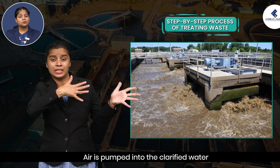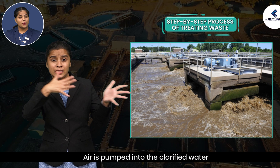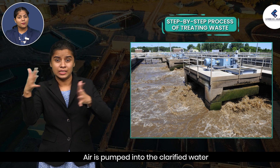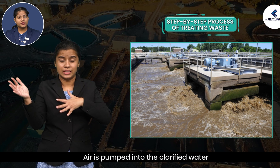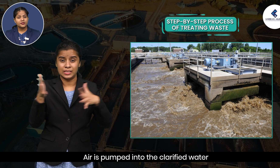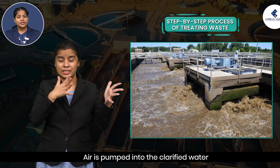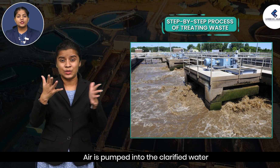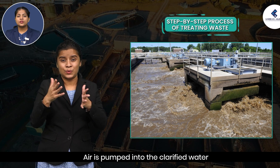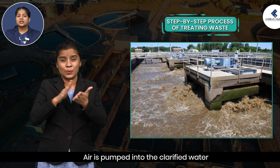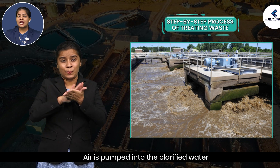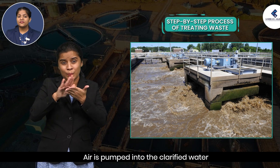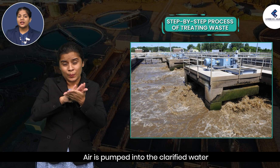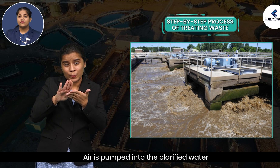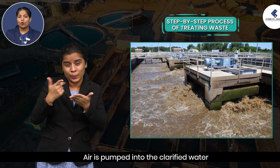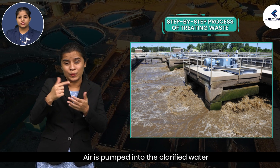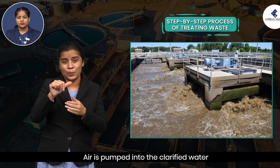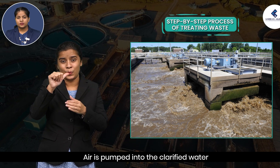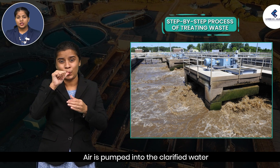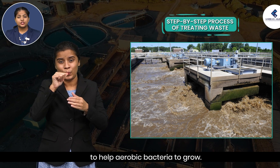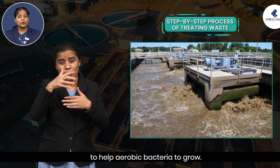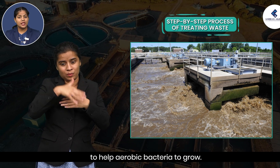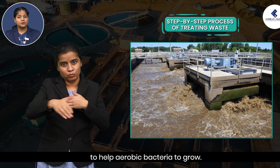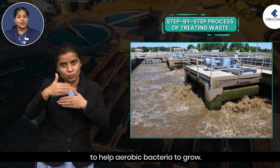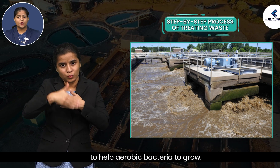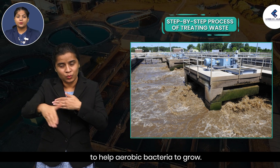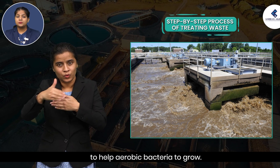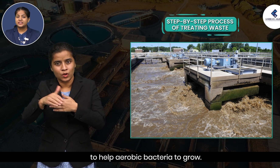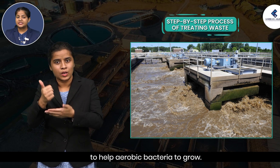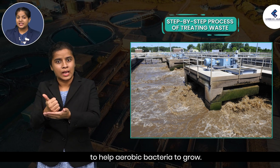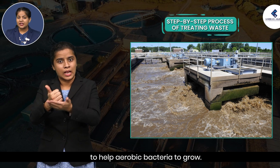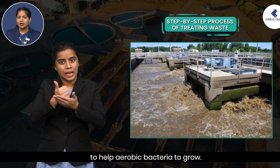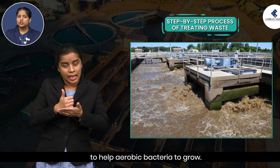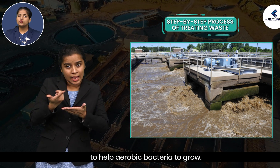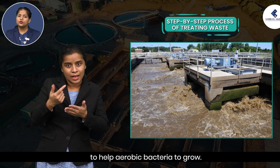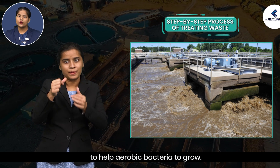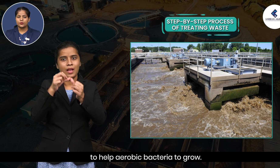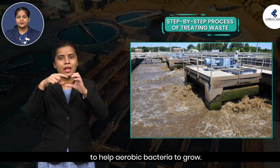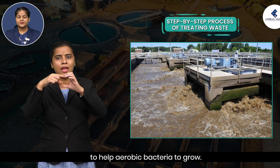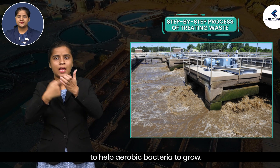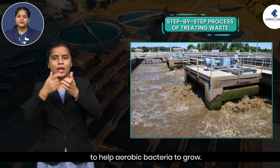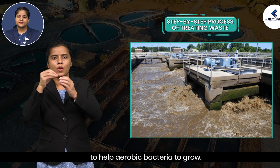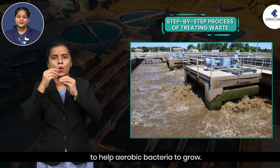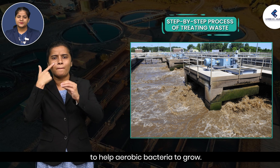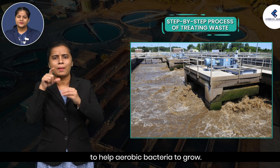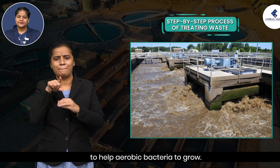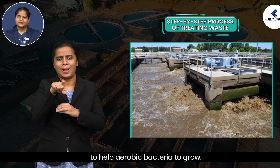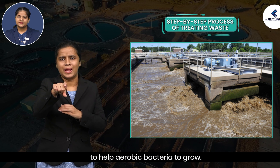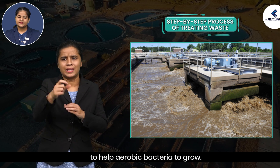Air is pumped into the clarified water to help aerobic bacteria to grow.